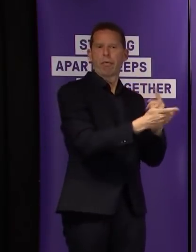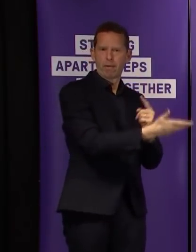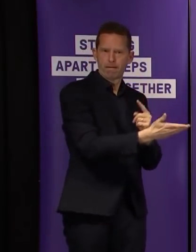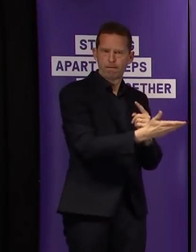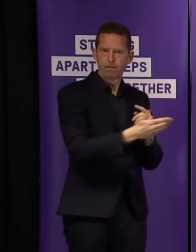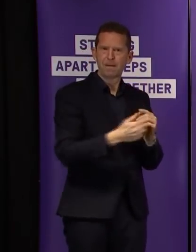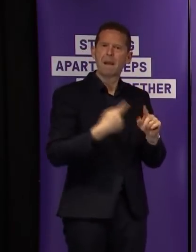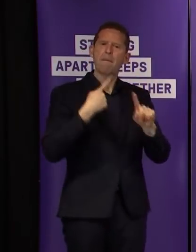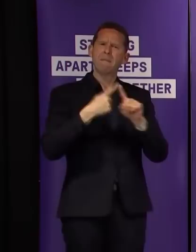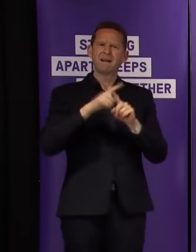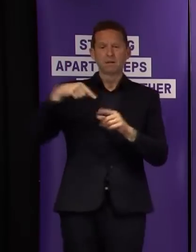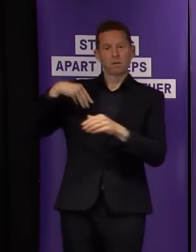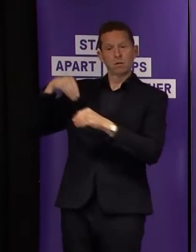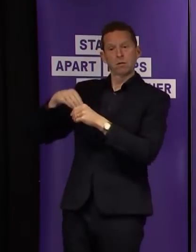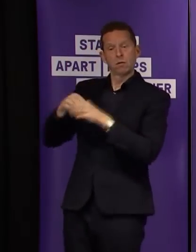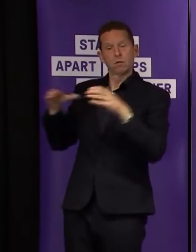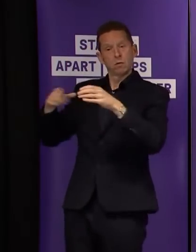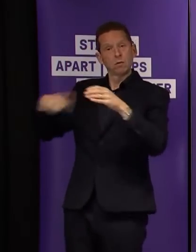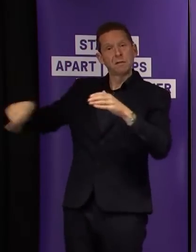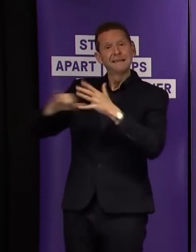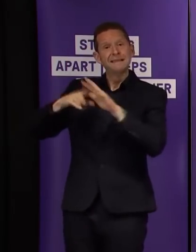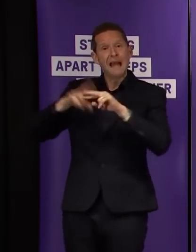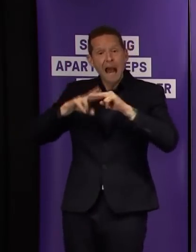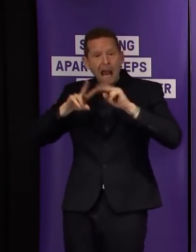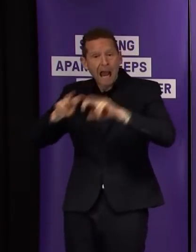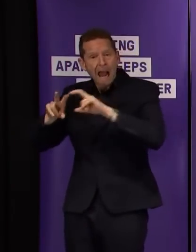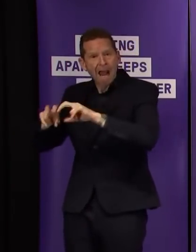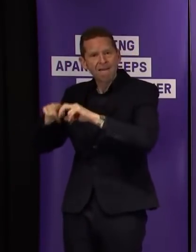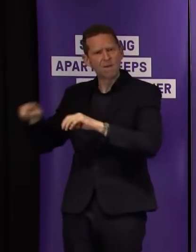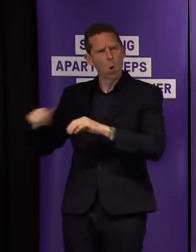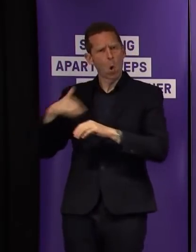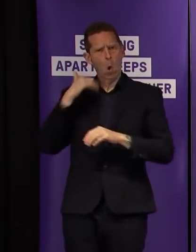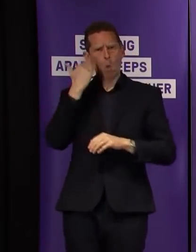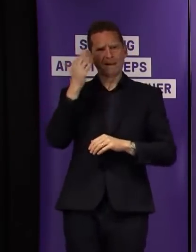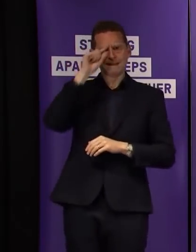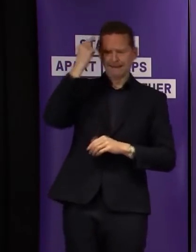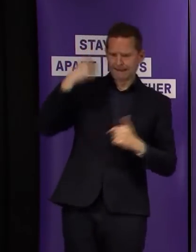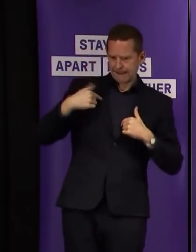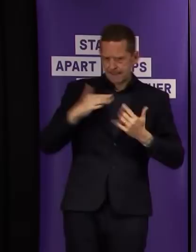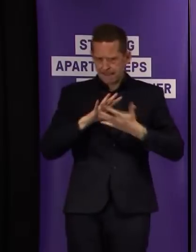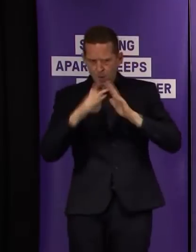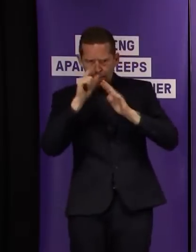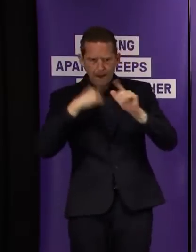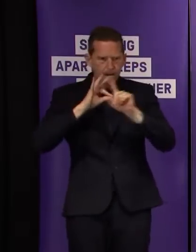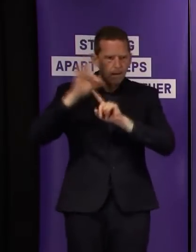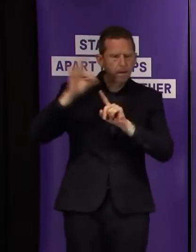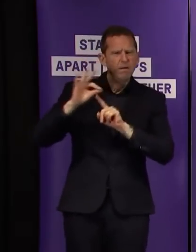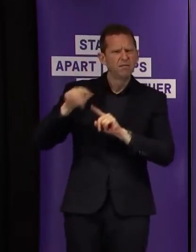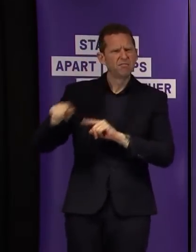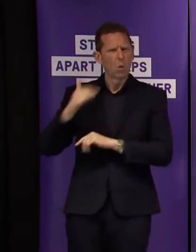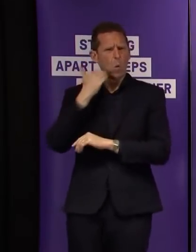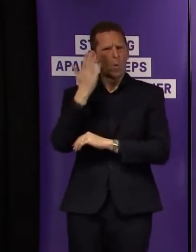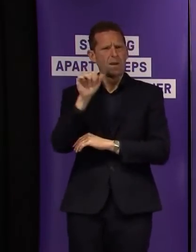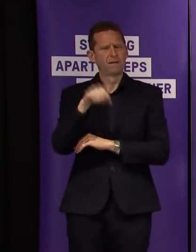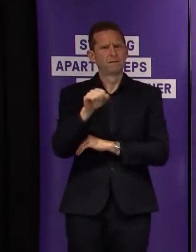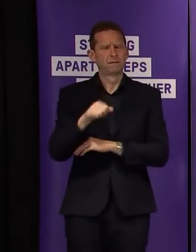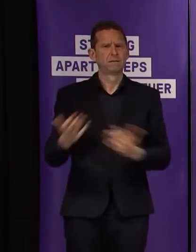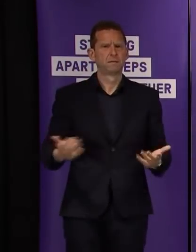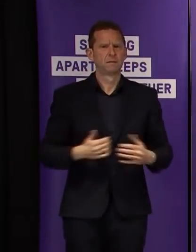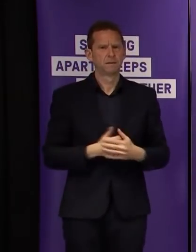culture of continuous improvement in that team, and minutes matter, hours matter. I don't think there's a big step change that'll find